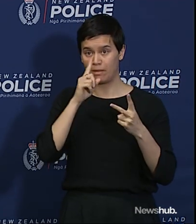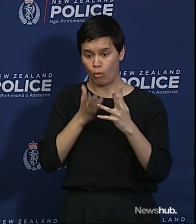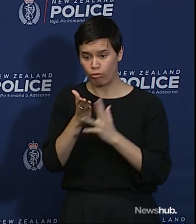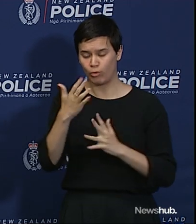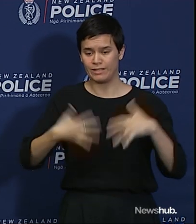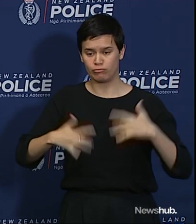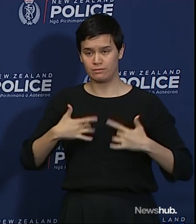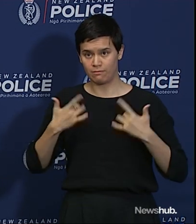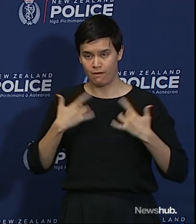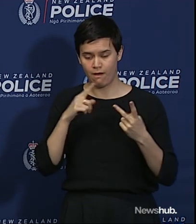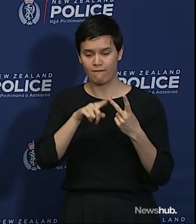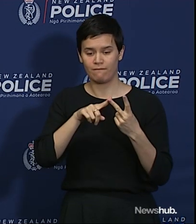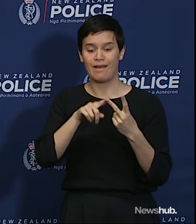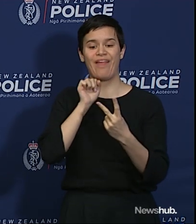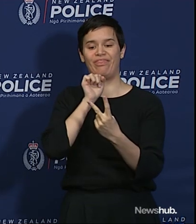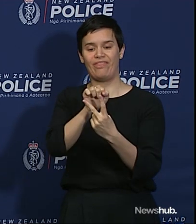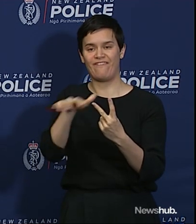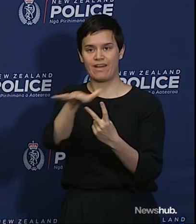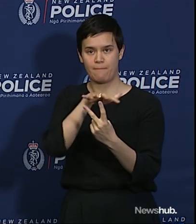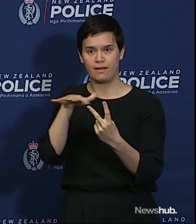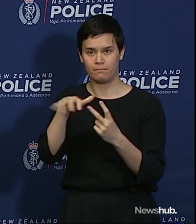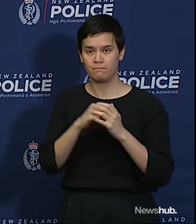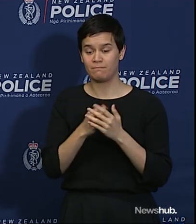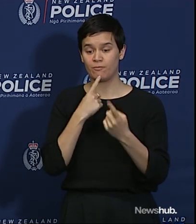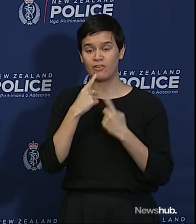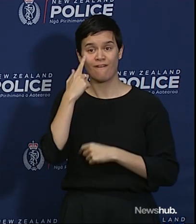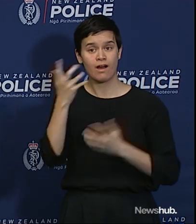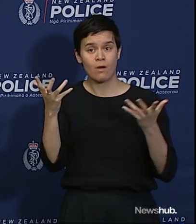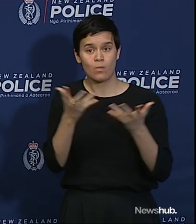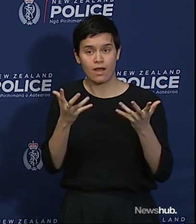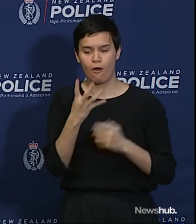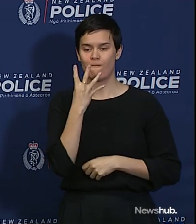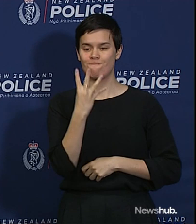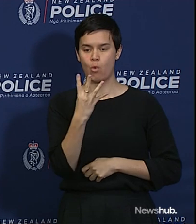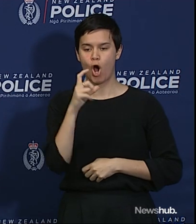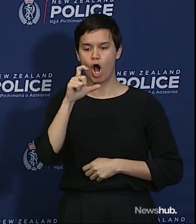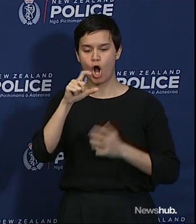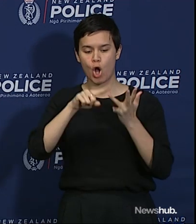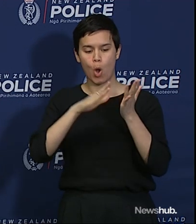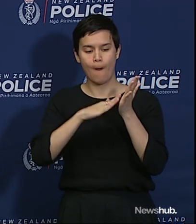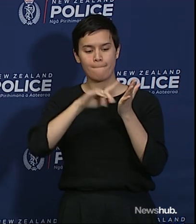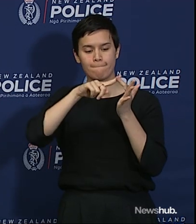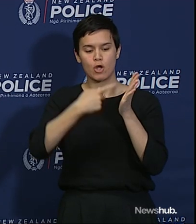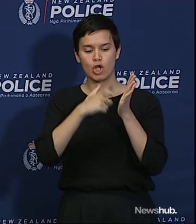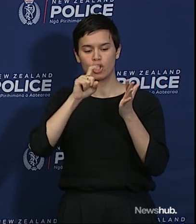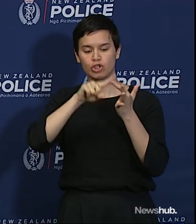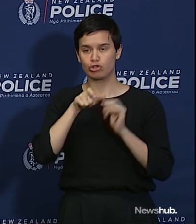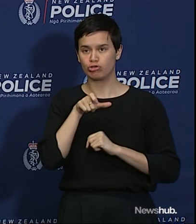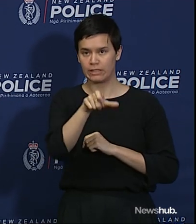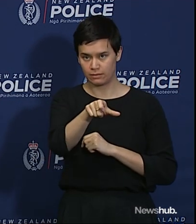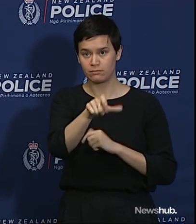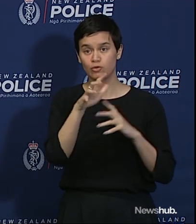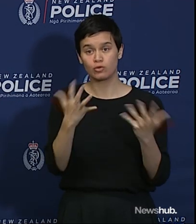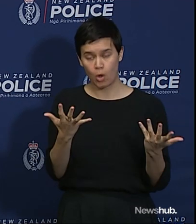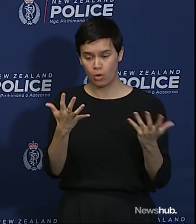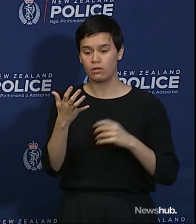and information is available at the Civil Defence Centre at 4 Commerce Street, adjacent to the Whakatane District